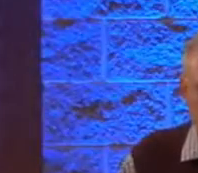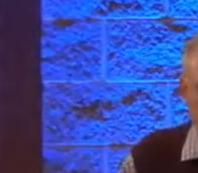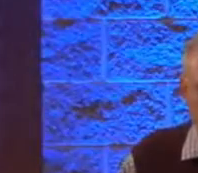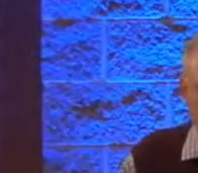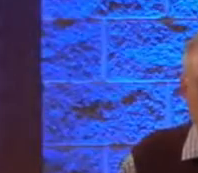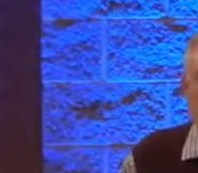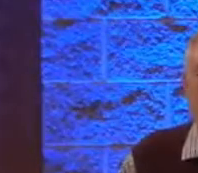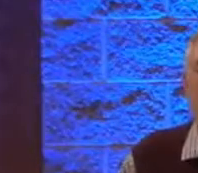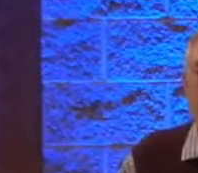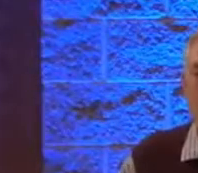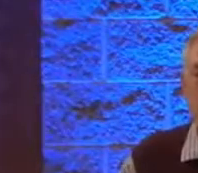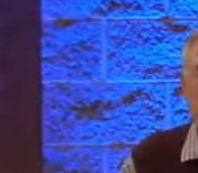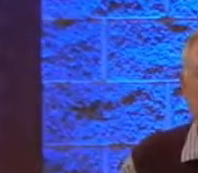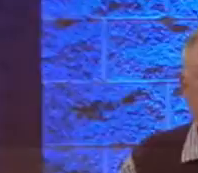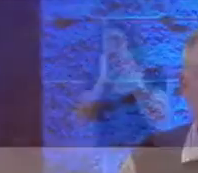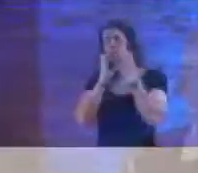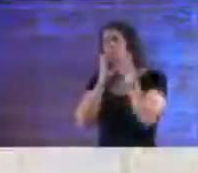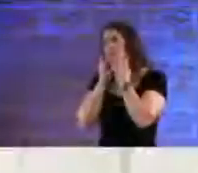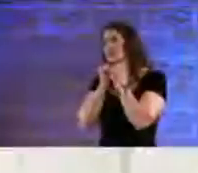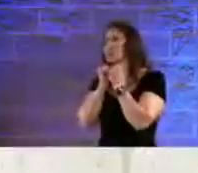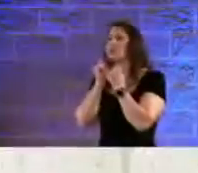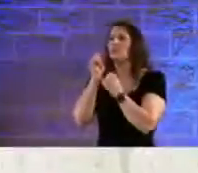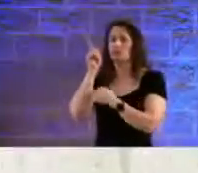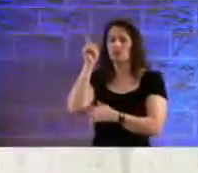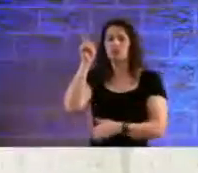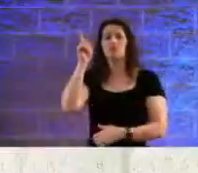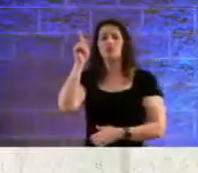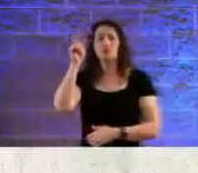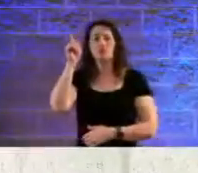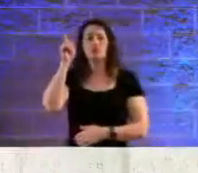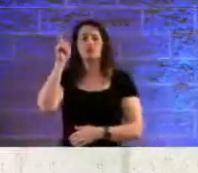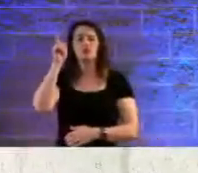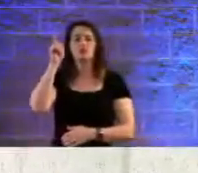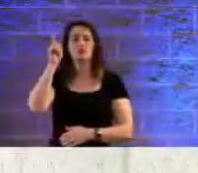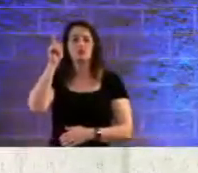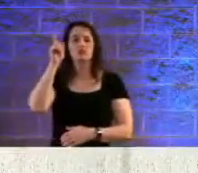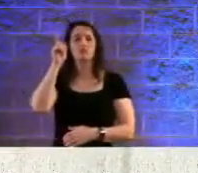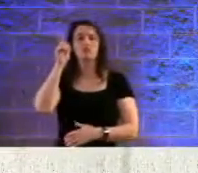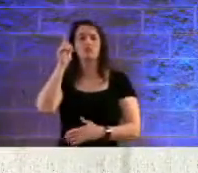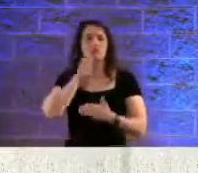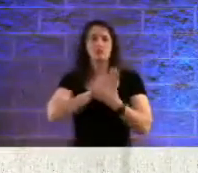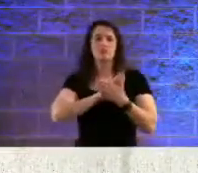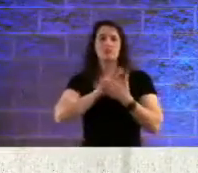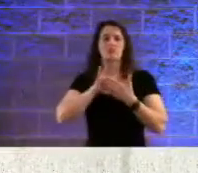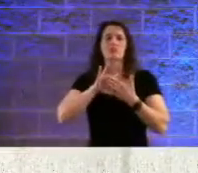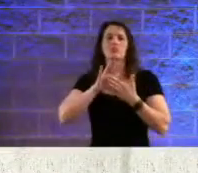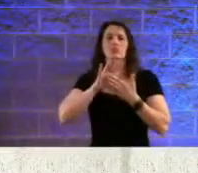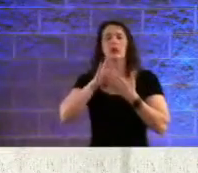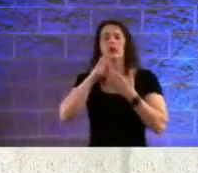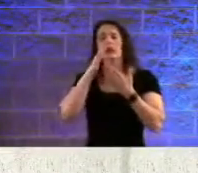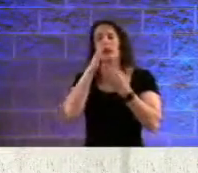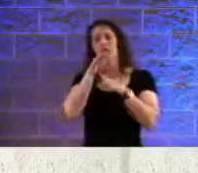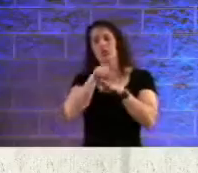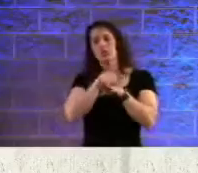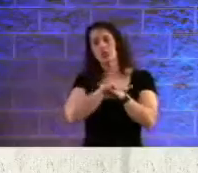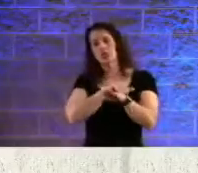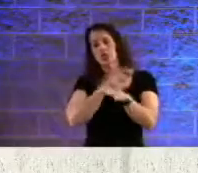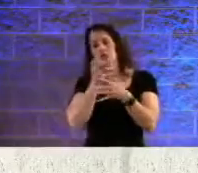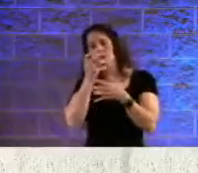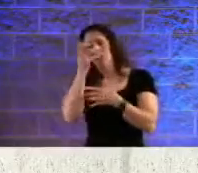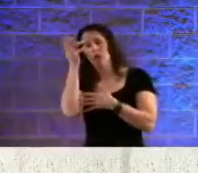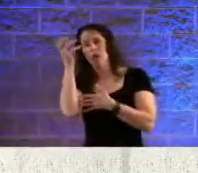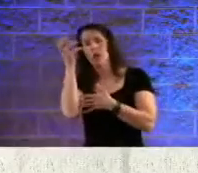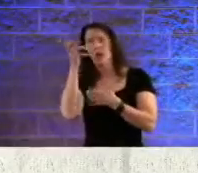too. The Lord is compassionate and gracious and slow to anger